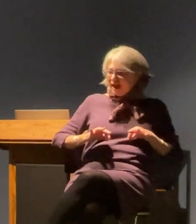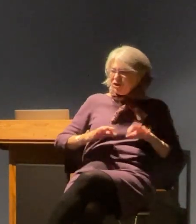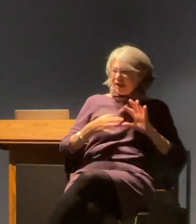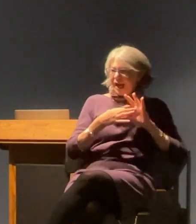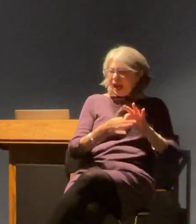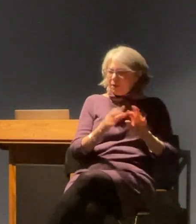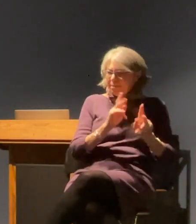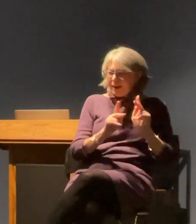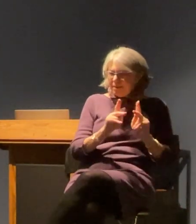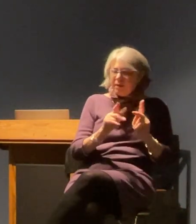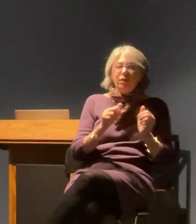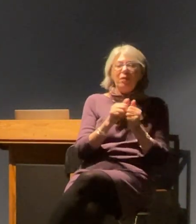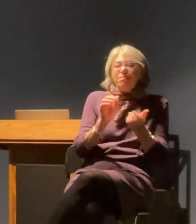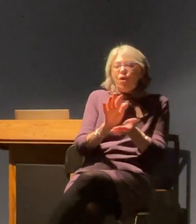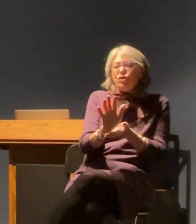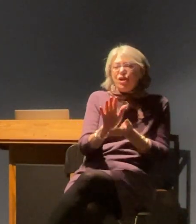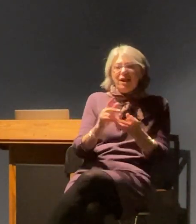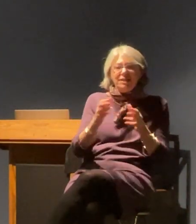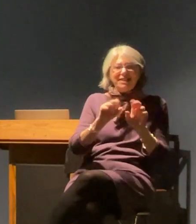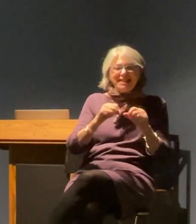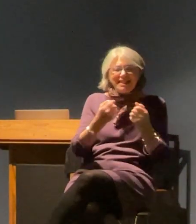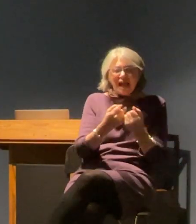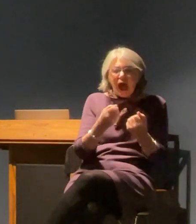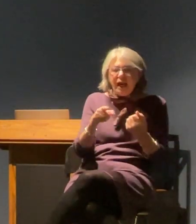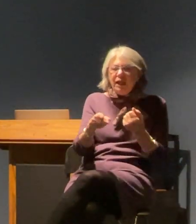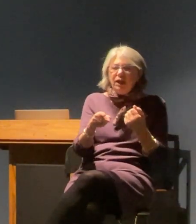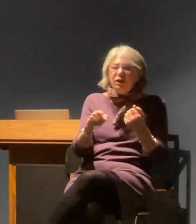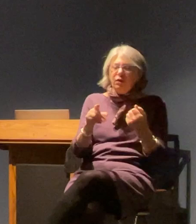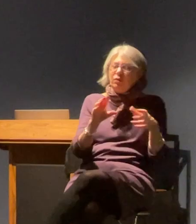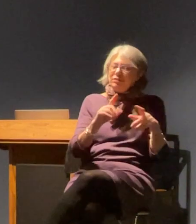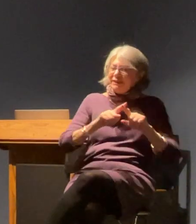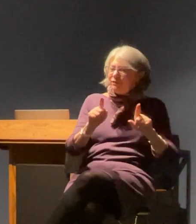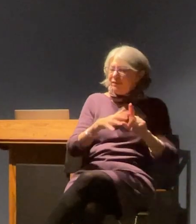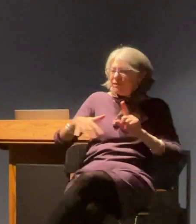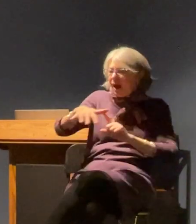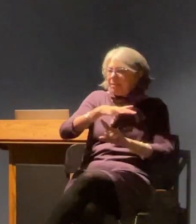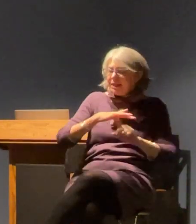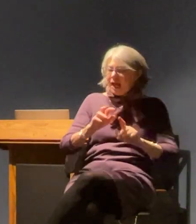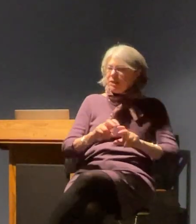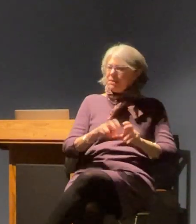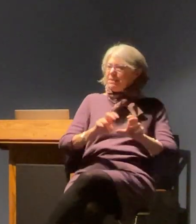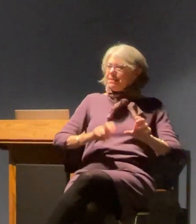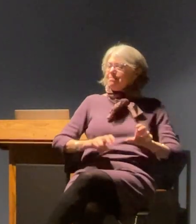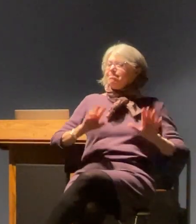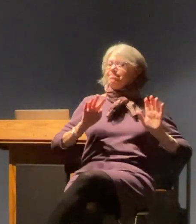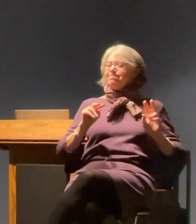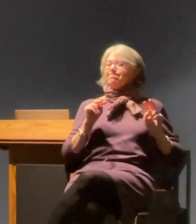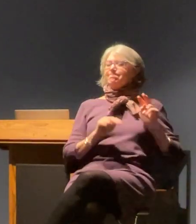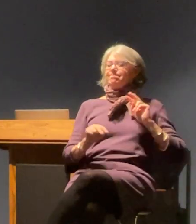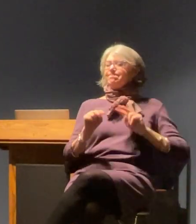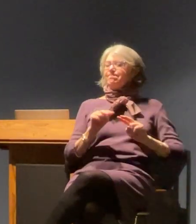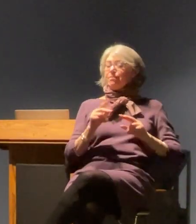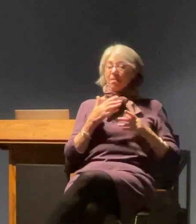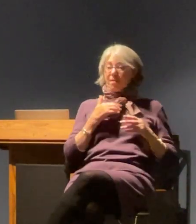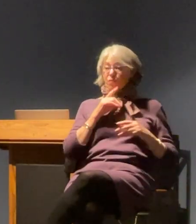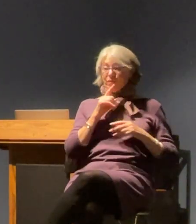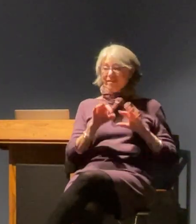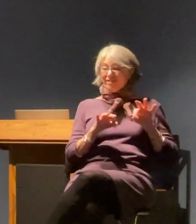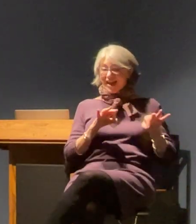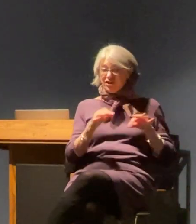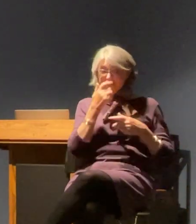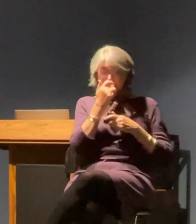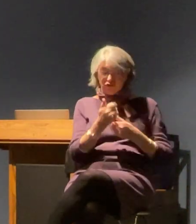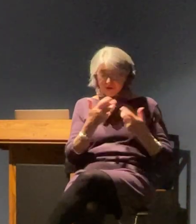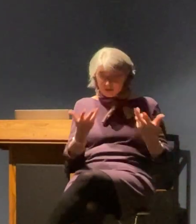right, inside of marginalized spaces or carceral environments. So I had to take a step back because here's where my real fashion